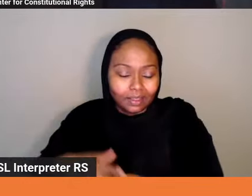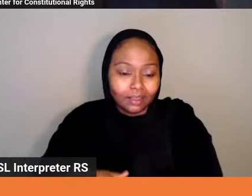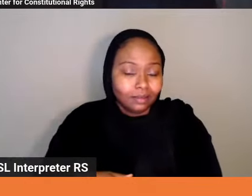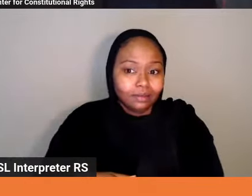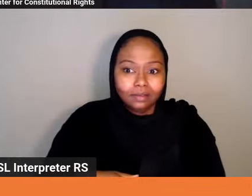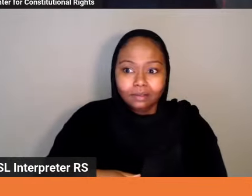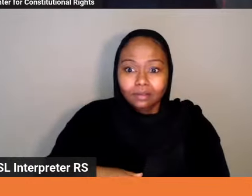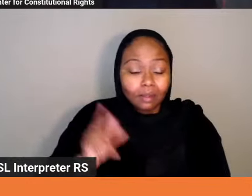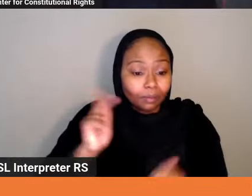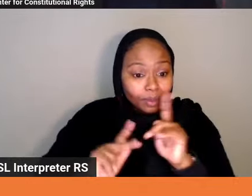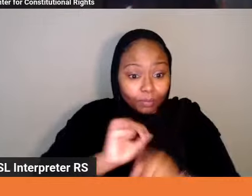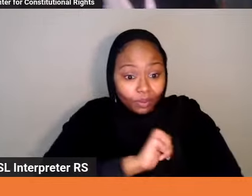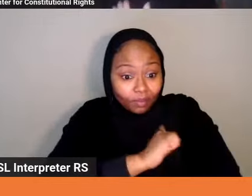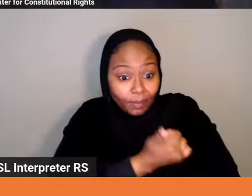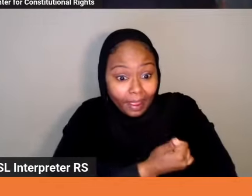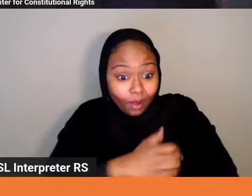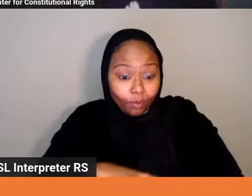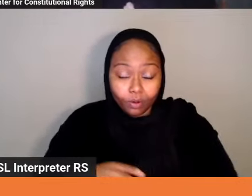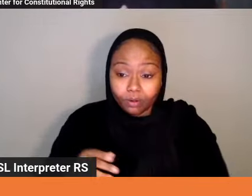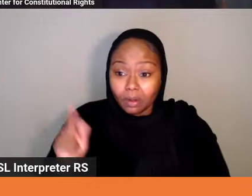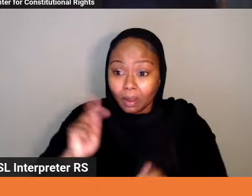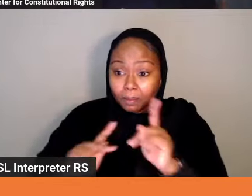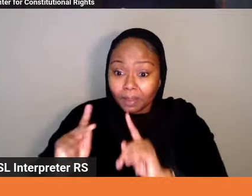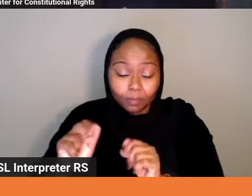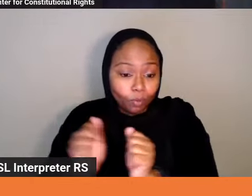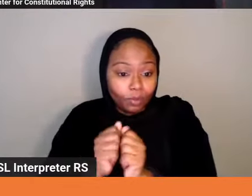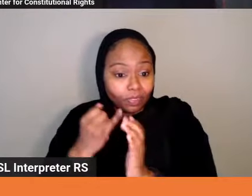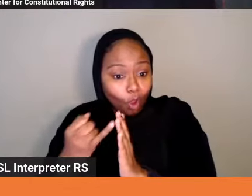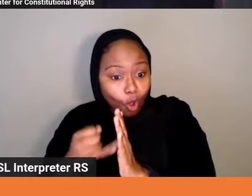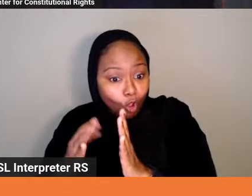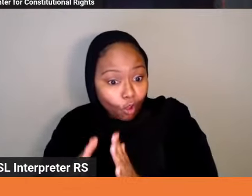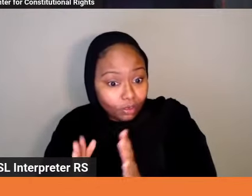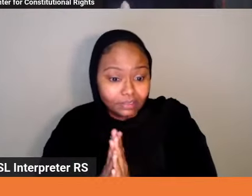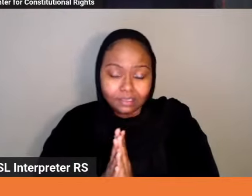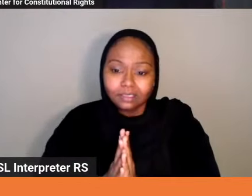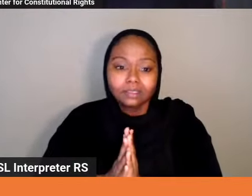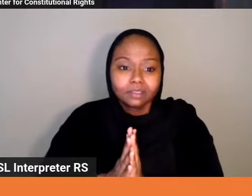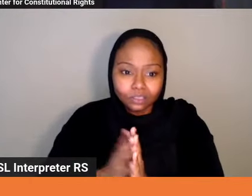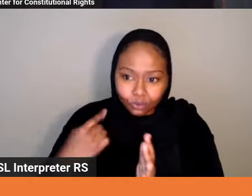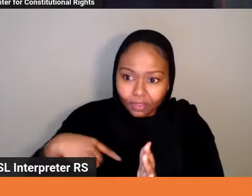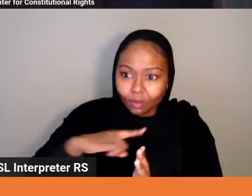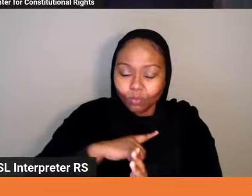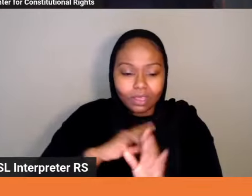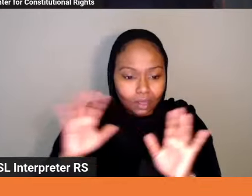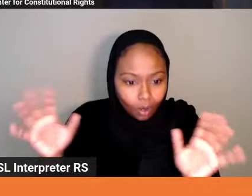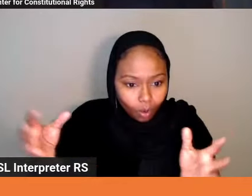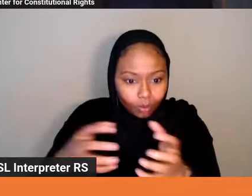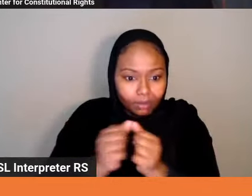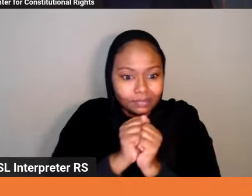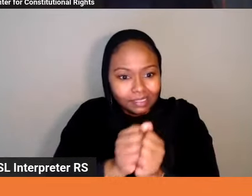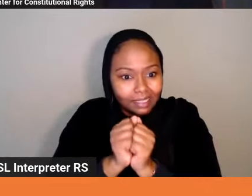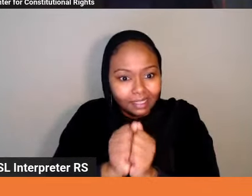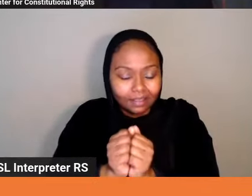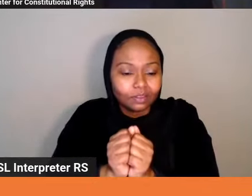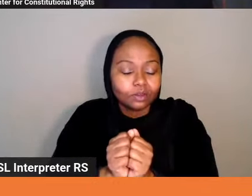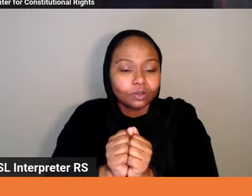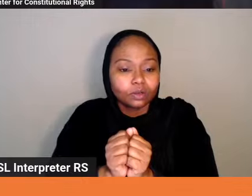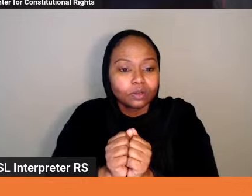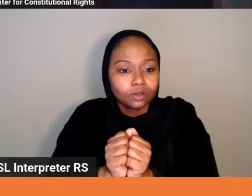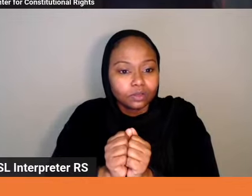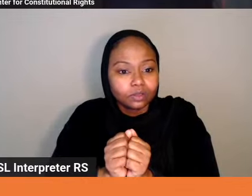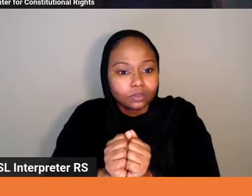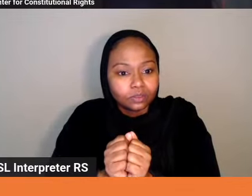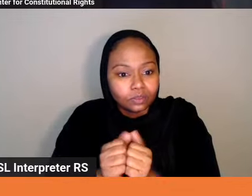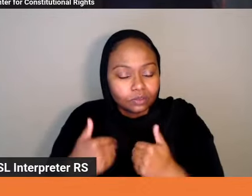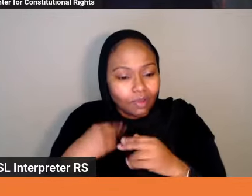arts, elsewhere, to try and again give life to the principles, the values that are inherent in these laws. It's not for the